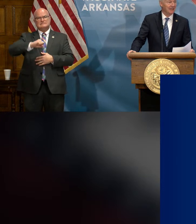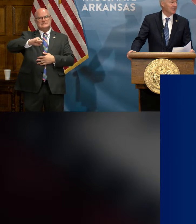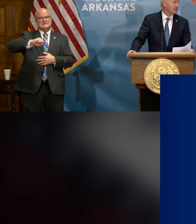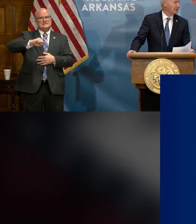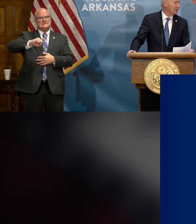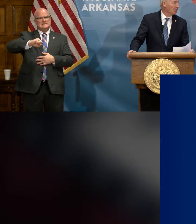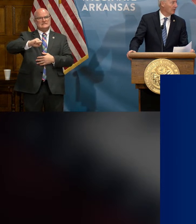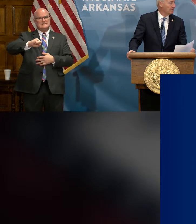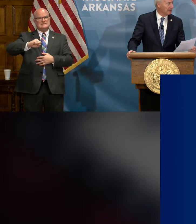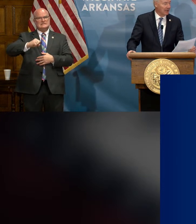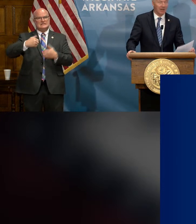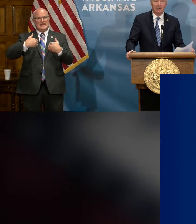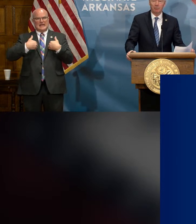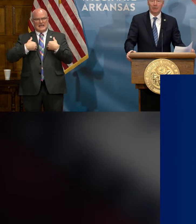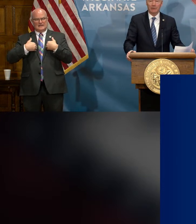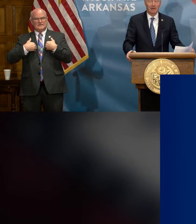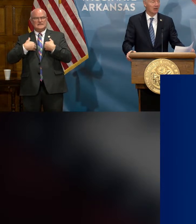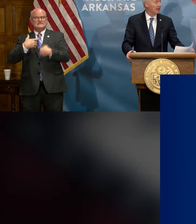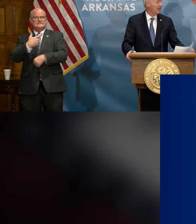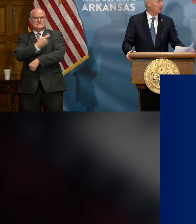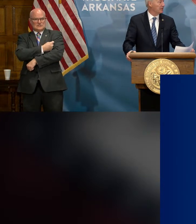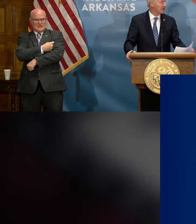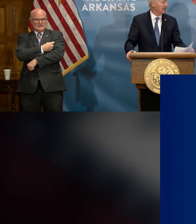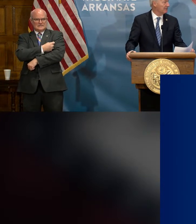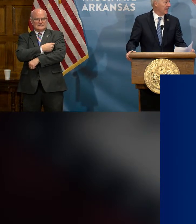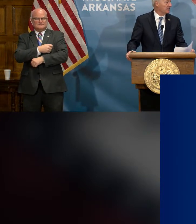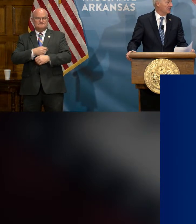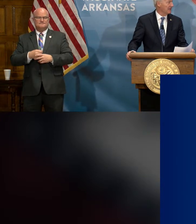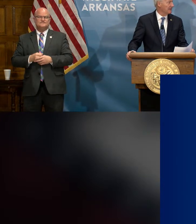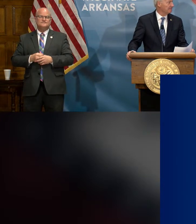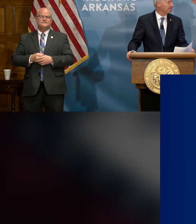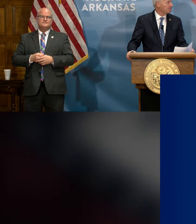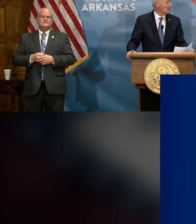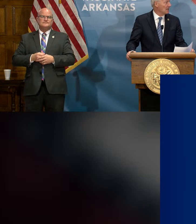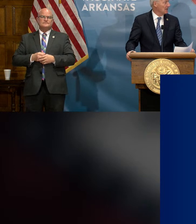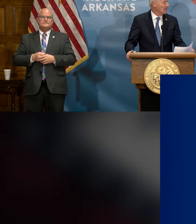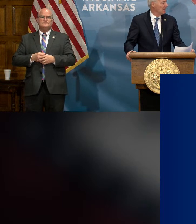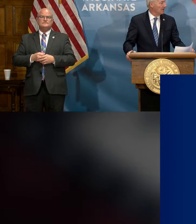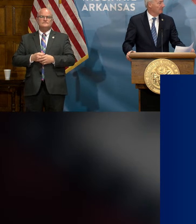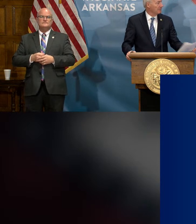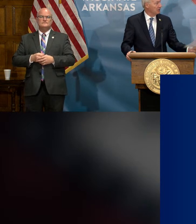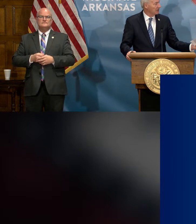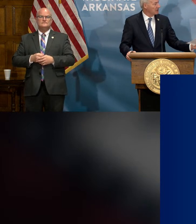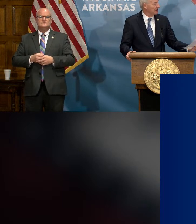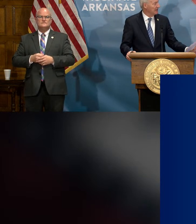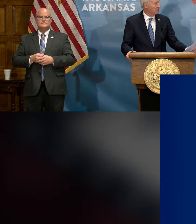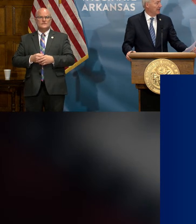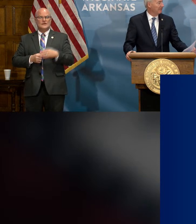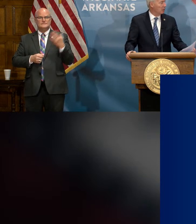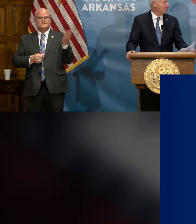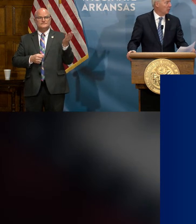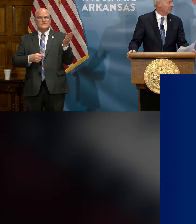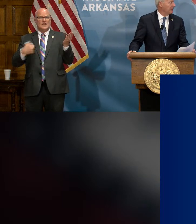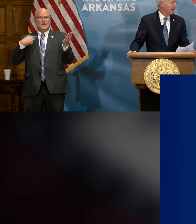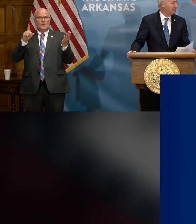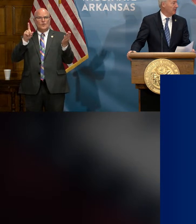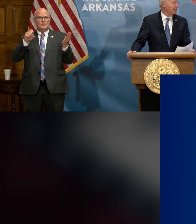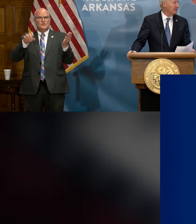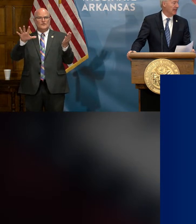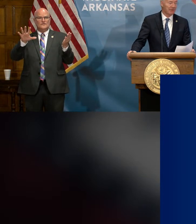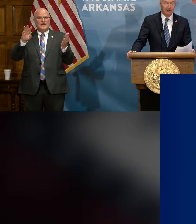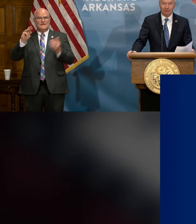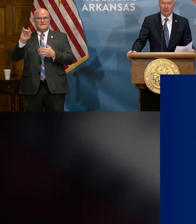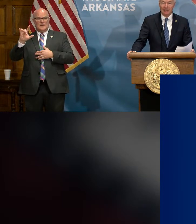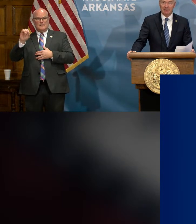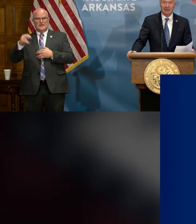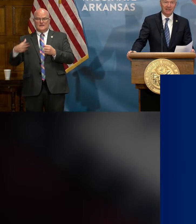resistance to going beyond where we are in our percent vaccinated. You can see that we have 1.5